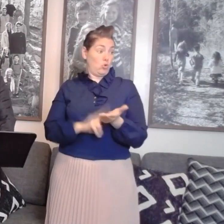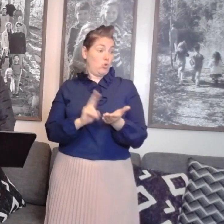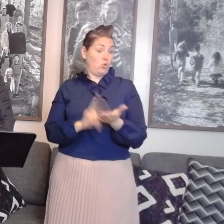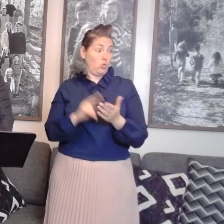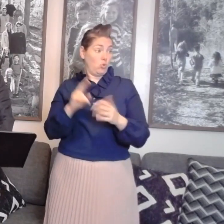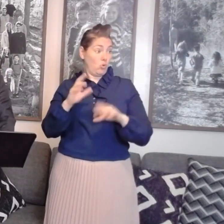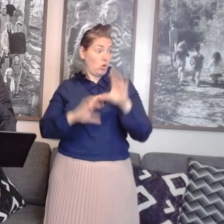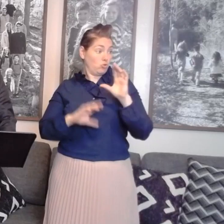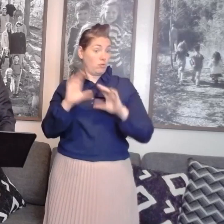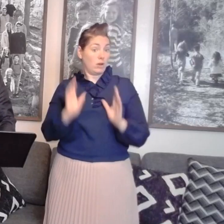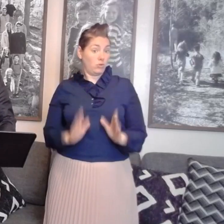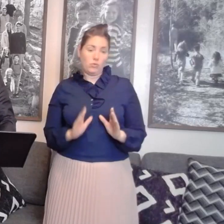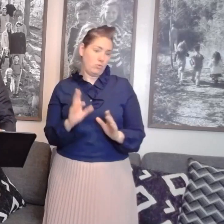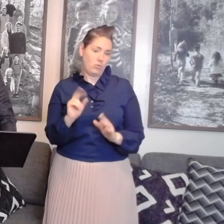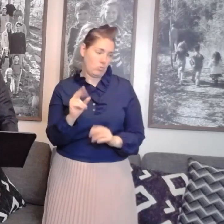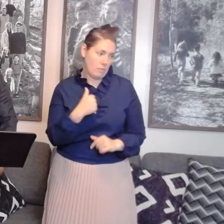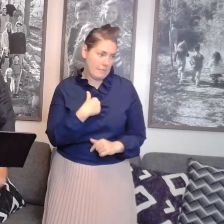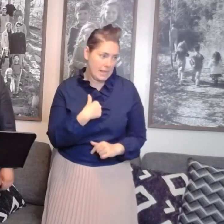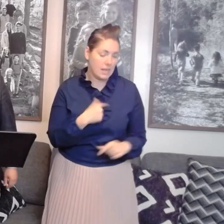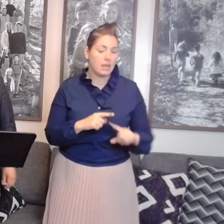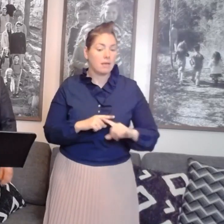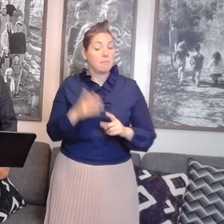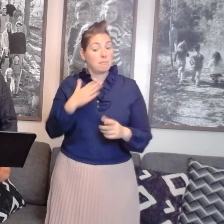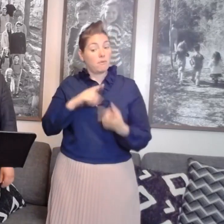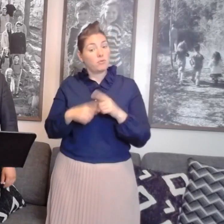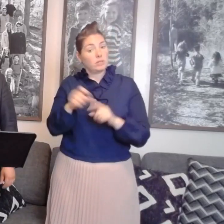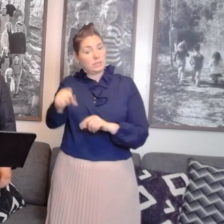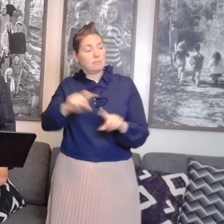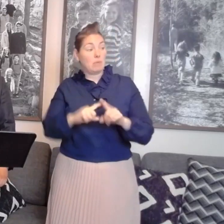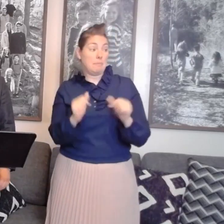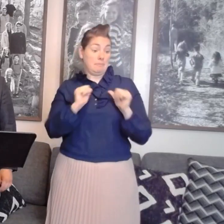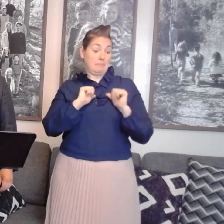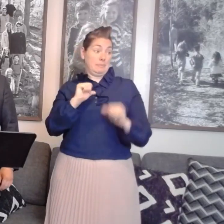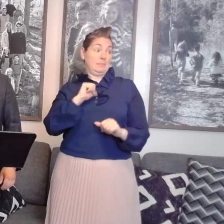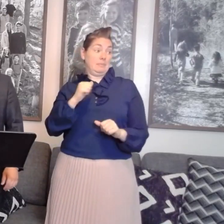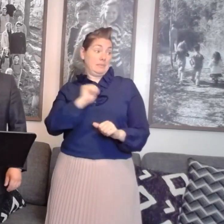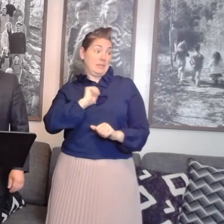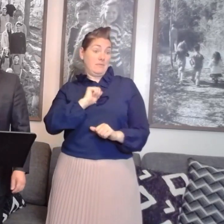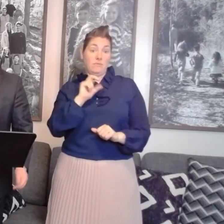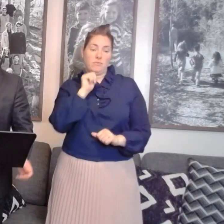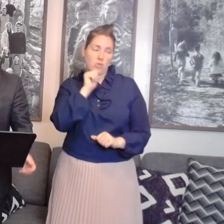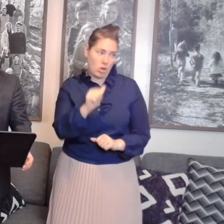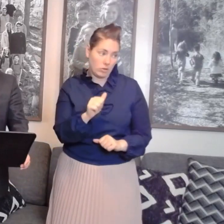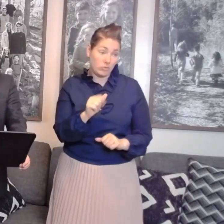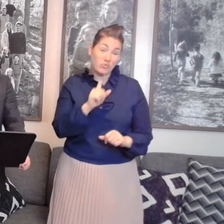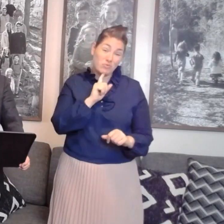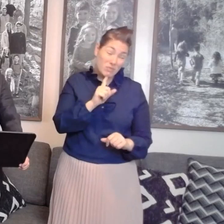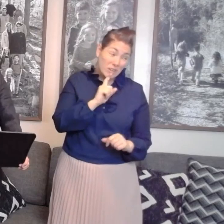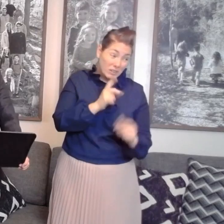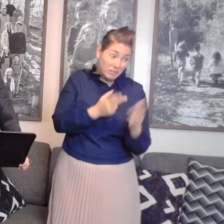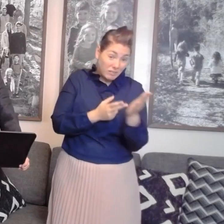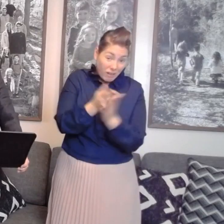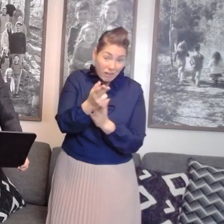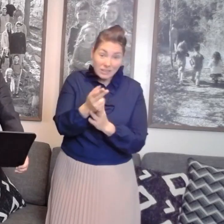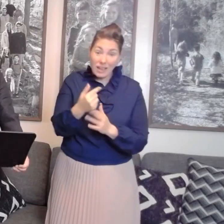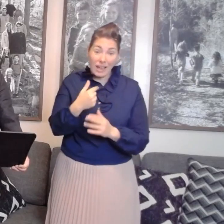have close friends who are, but I am not. In fact, the sad truth of the matter is I'm not very good with my